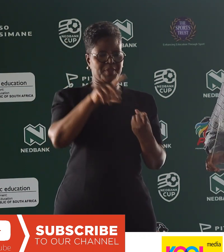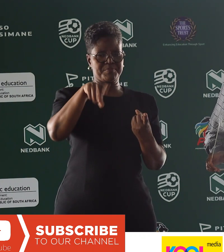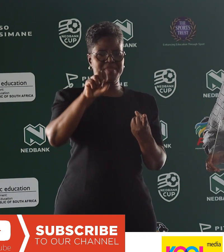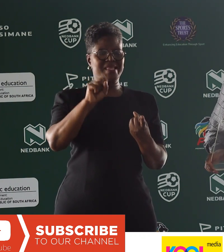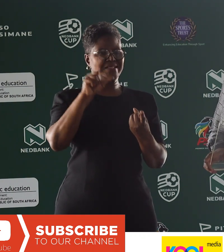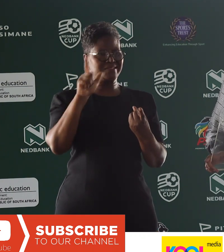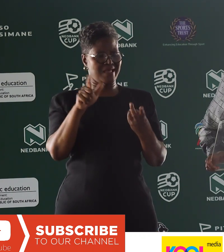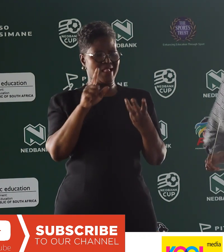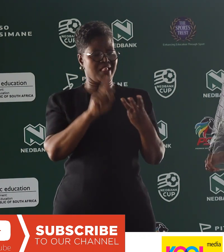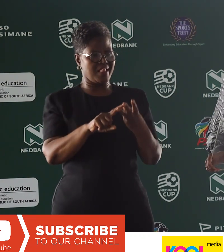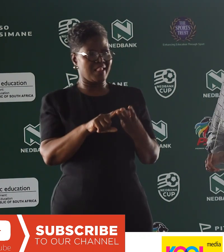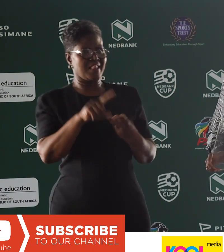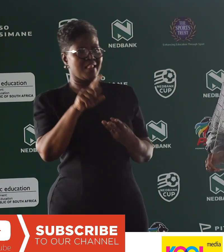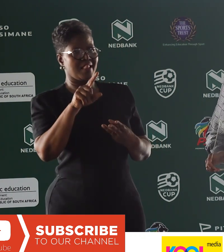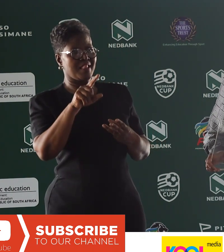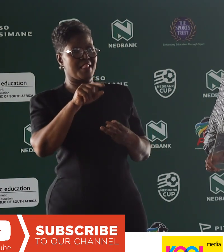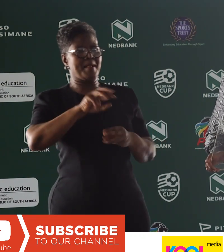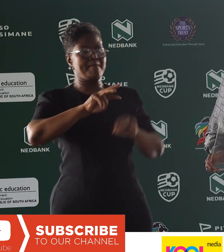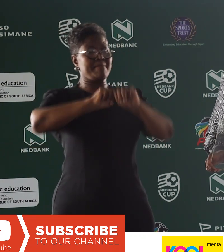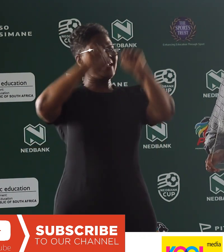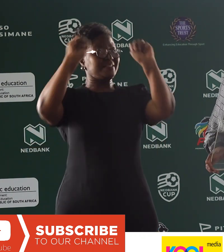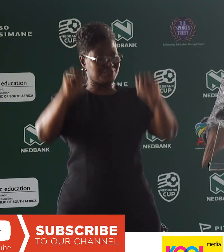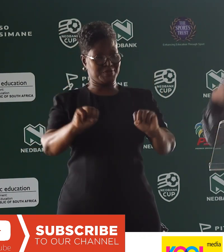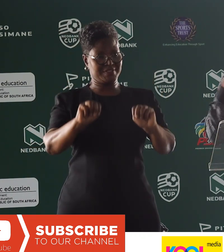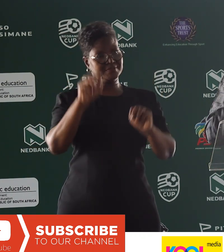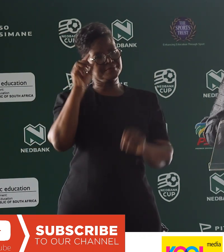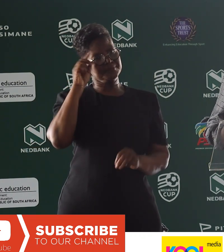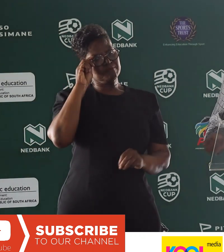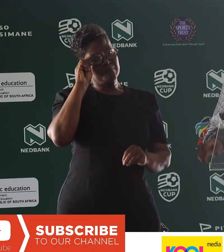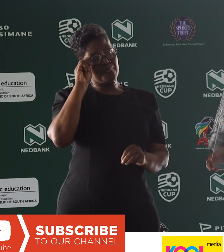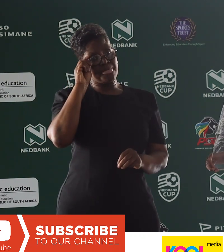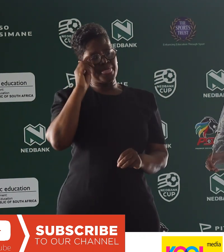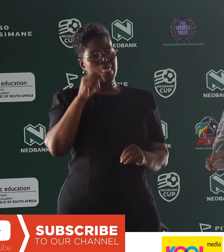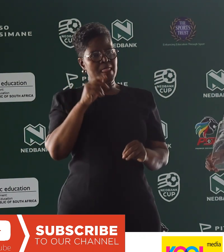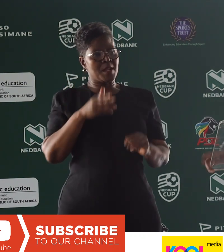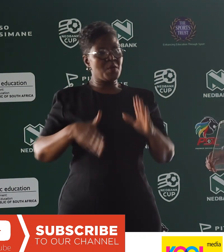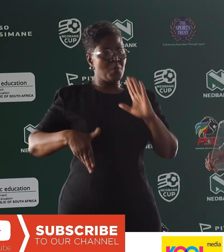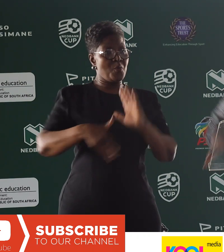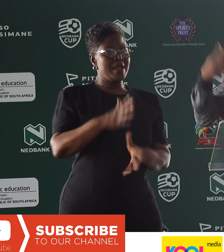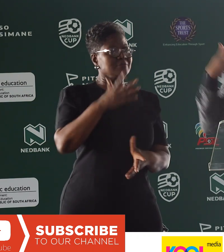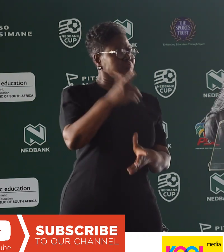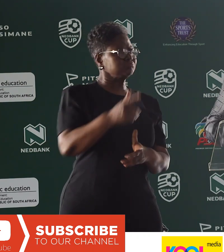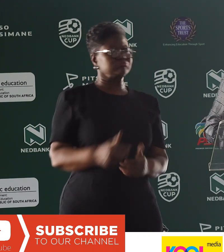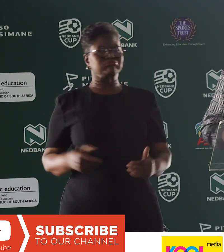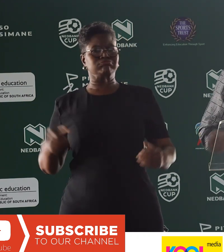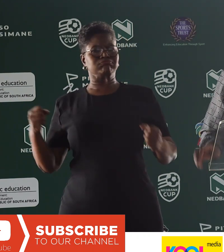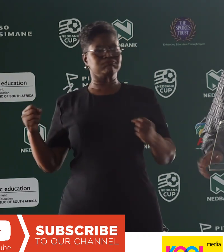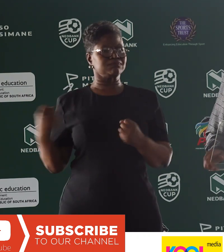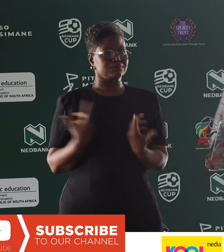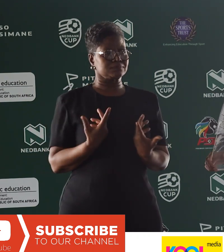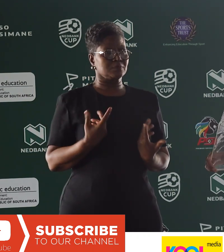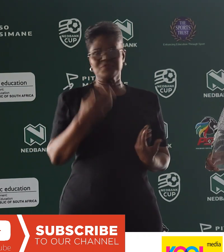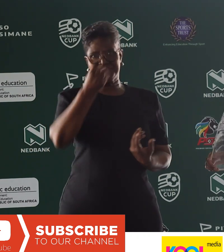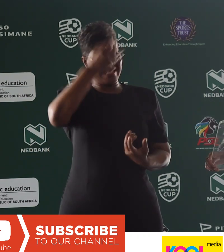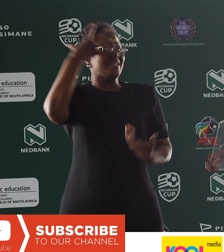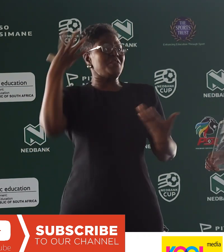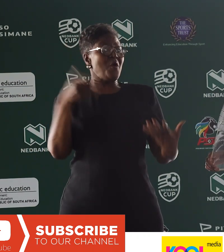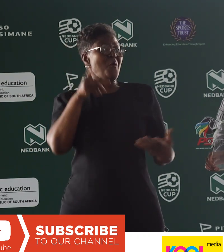and so on, and multi-choice. We went for you in public. without knowing what was